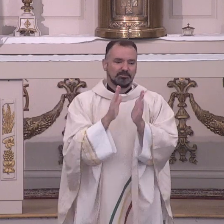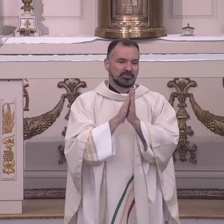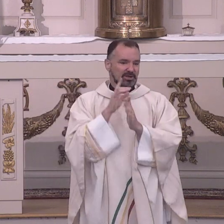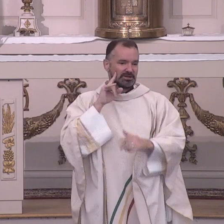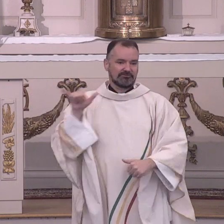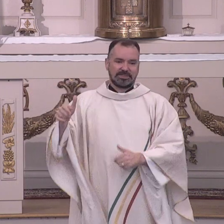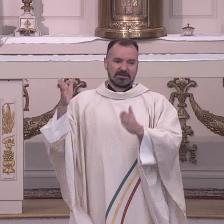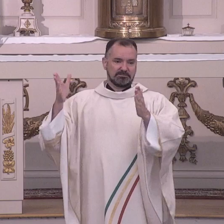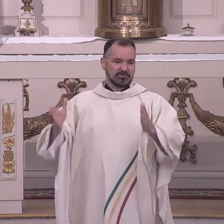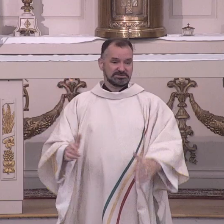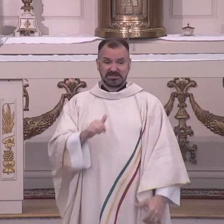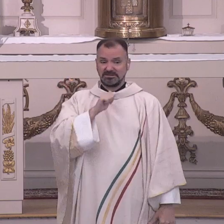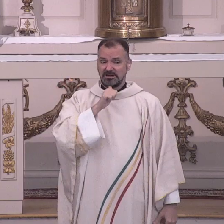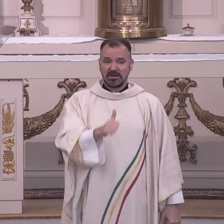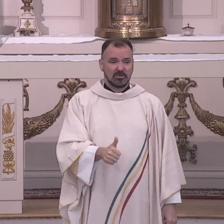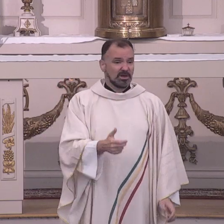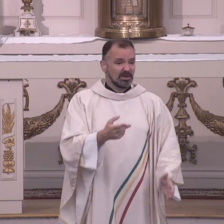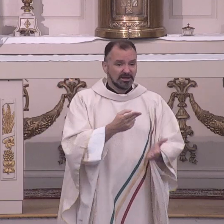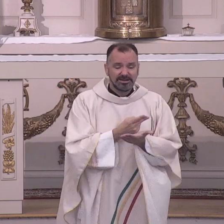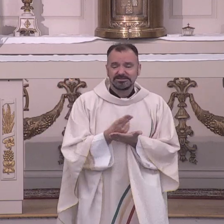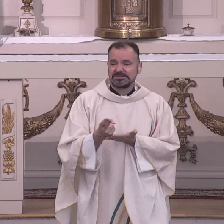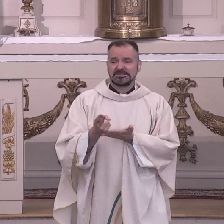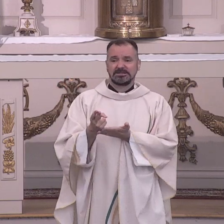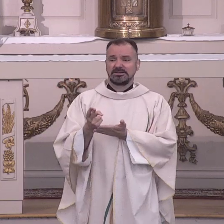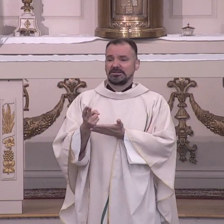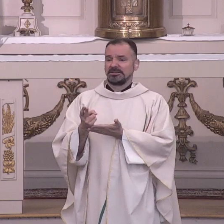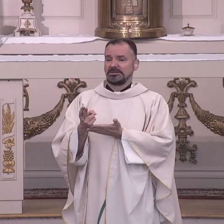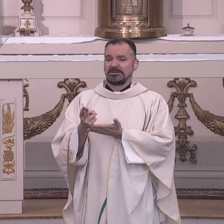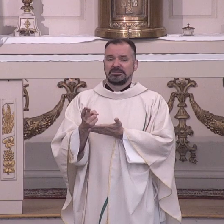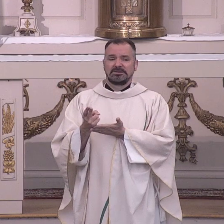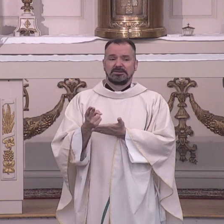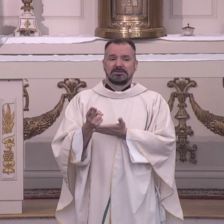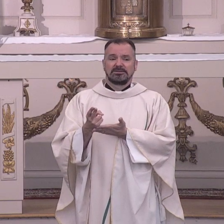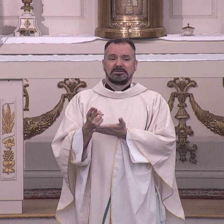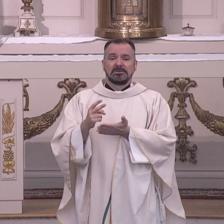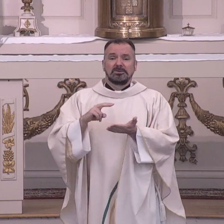things, you know, would be